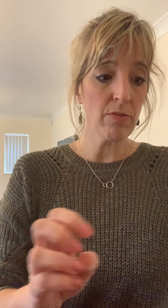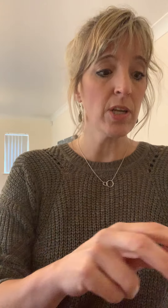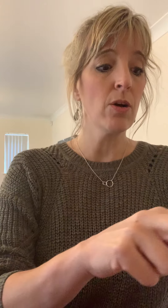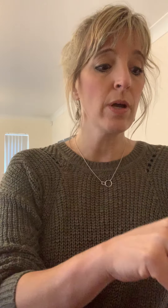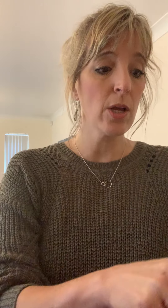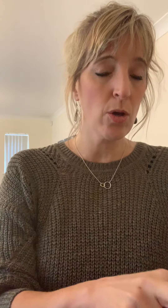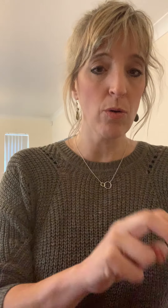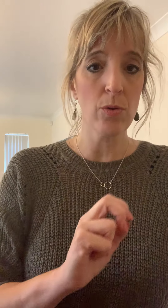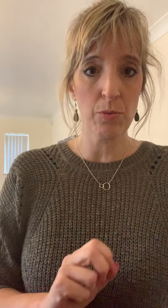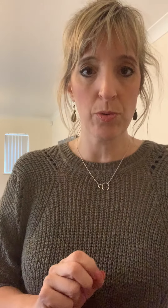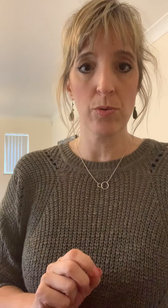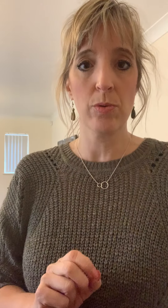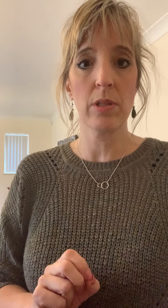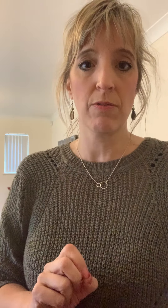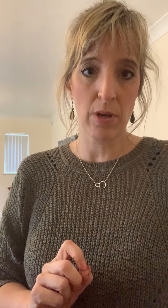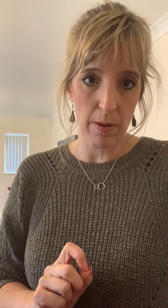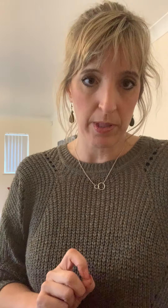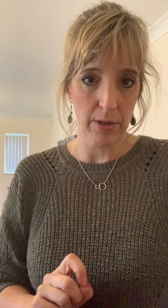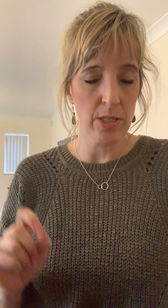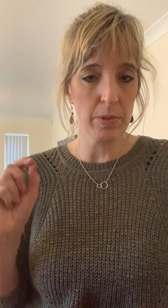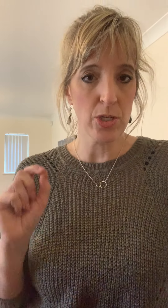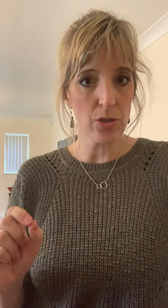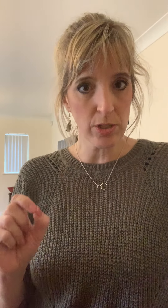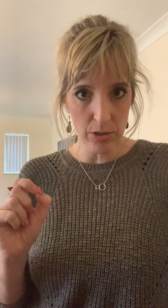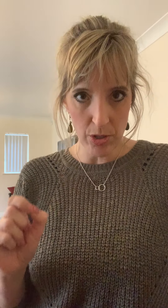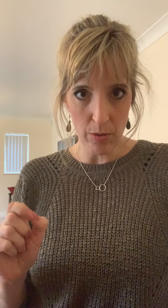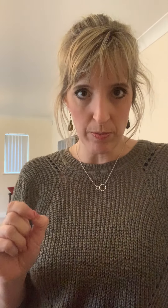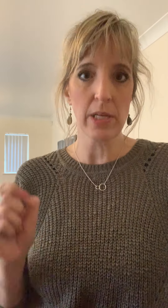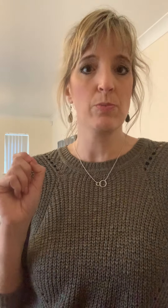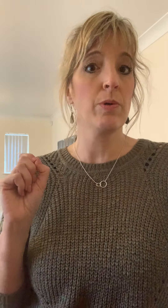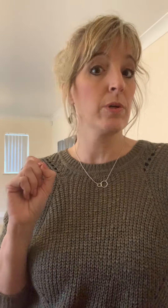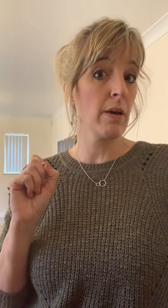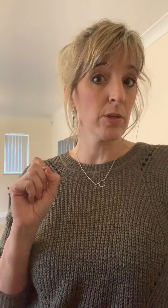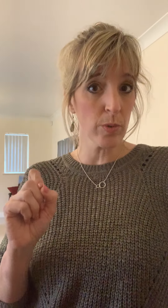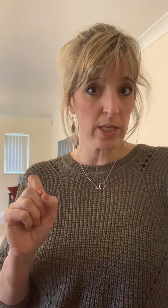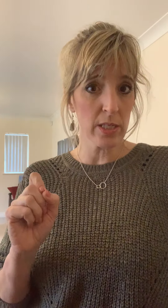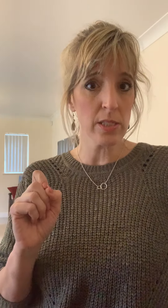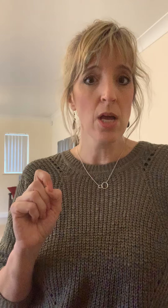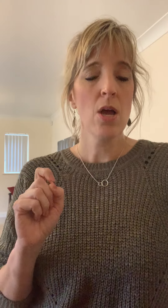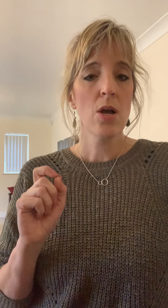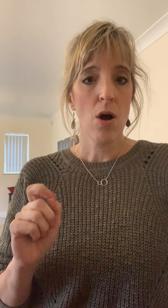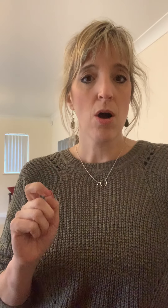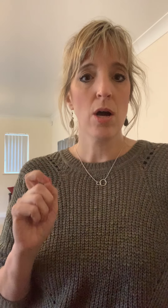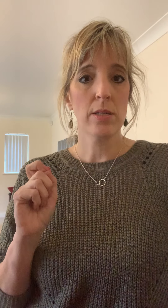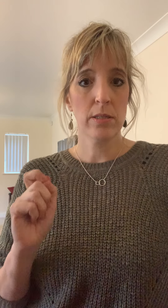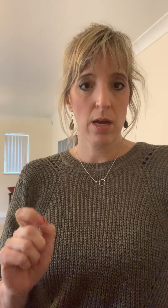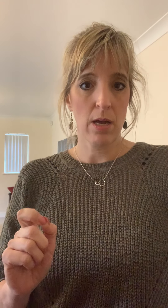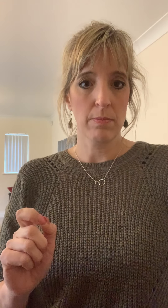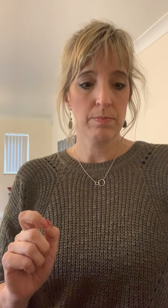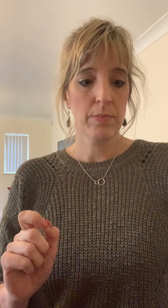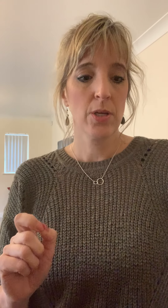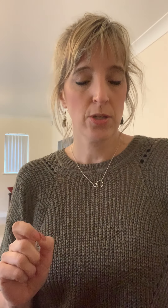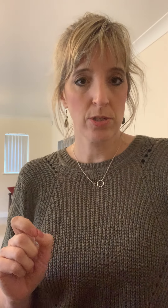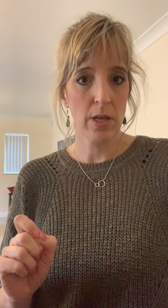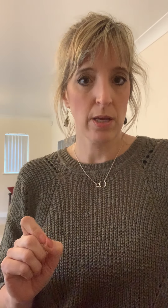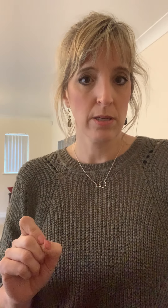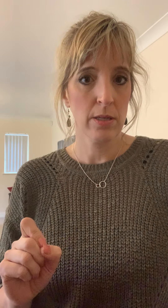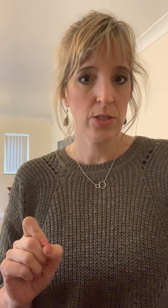video and go through the vocabulary to be sure that you know it, because we will have a quiz on Thursday